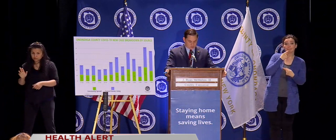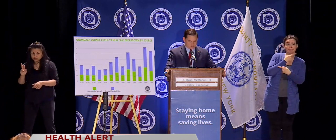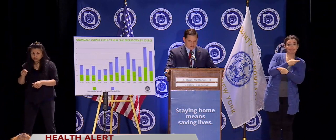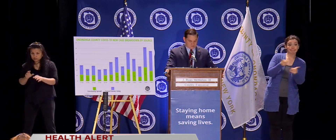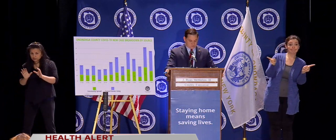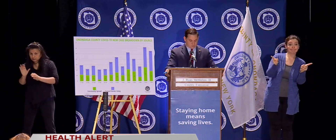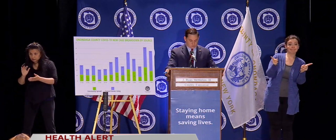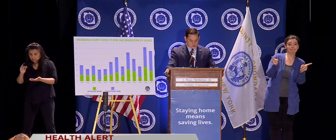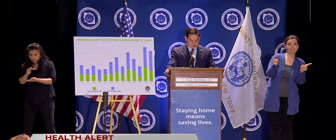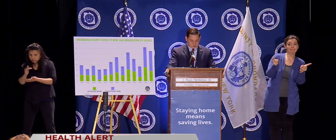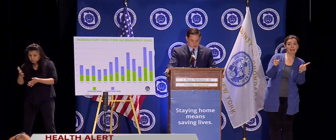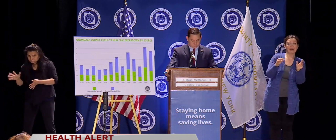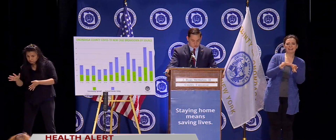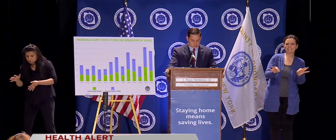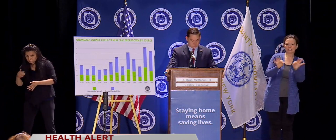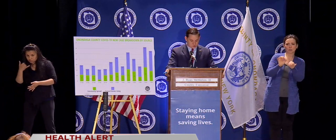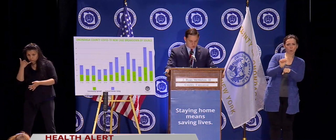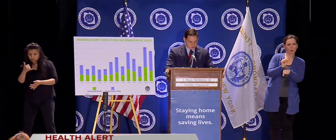call